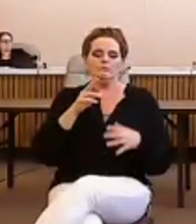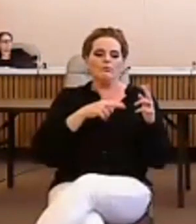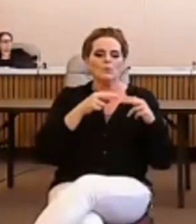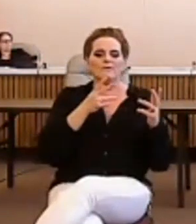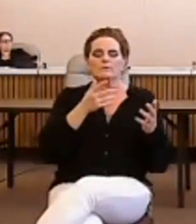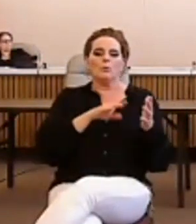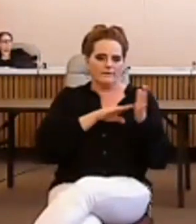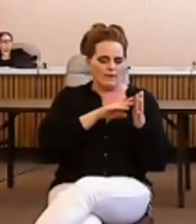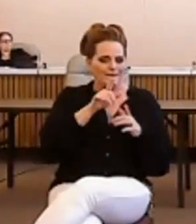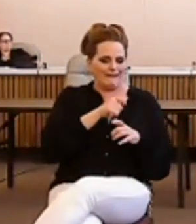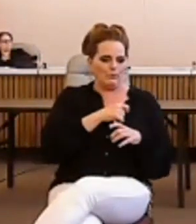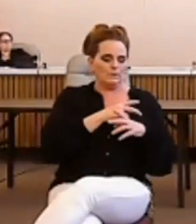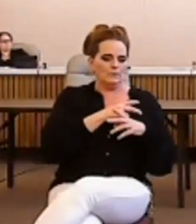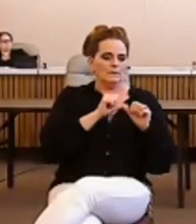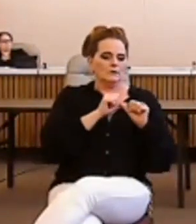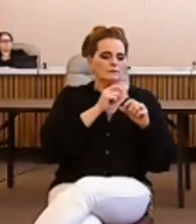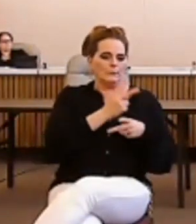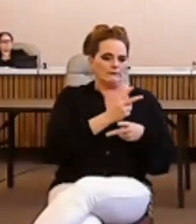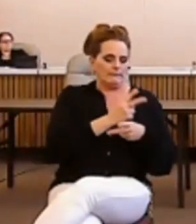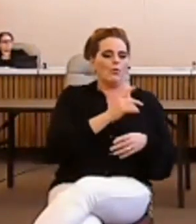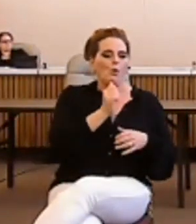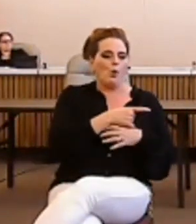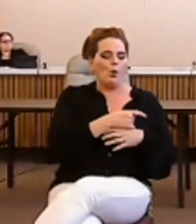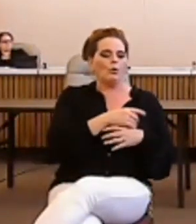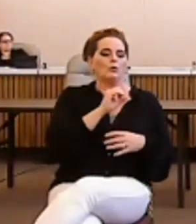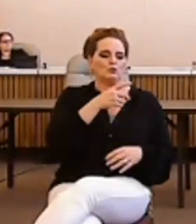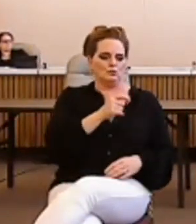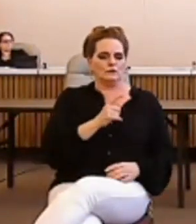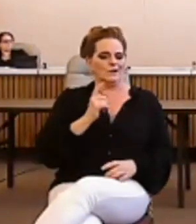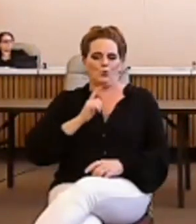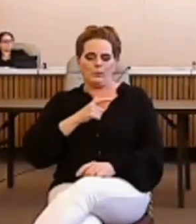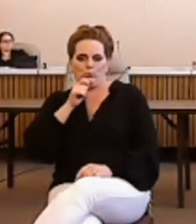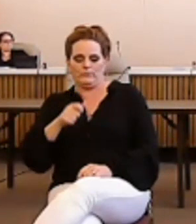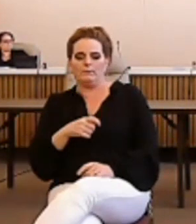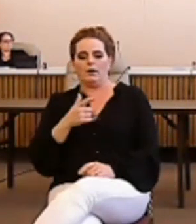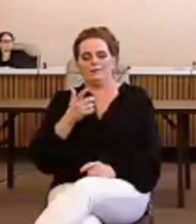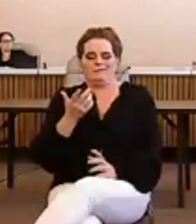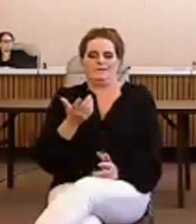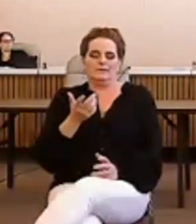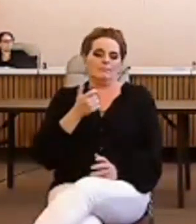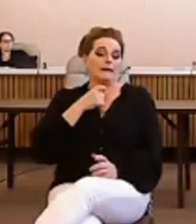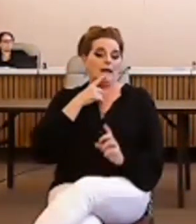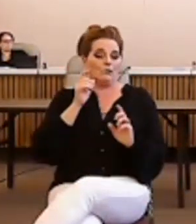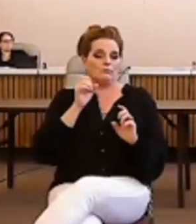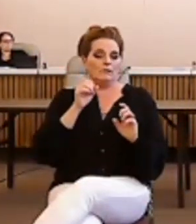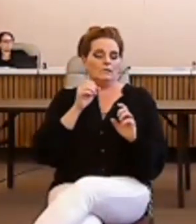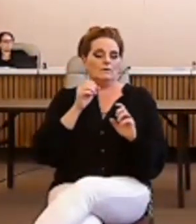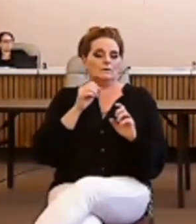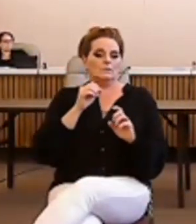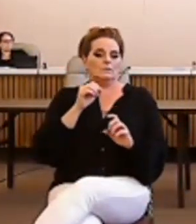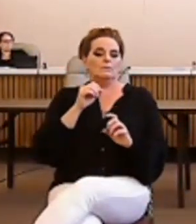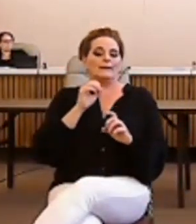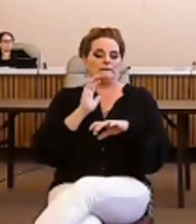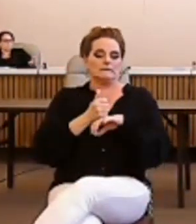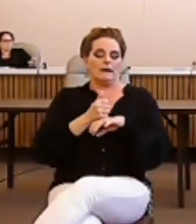wouldn't. What I'm asking for is that stub, whether they run the main, they can run a main through